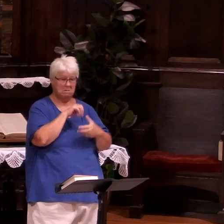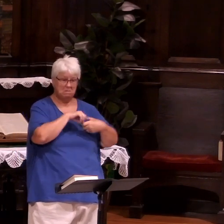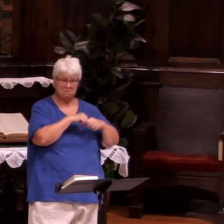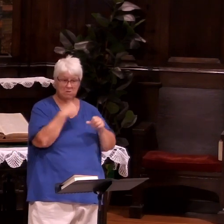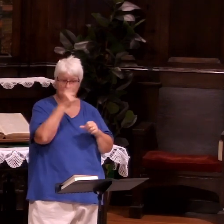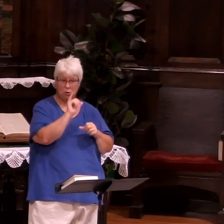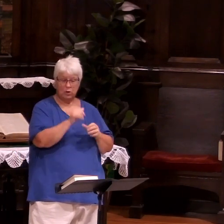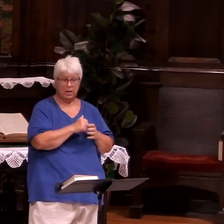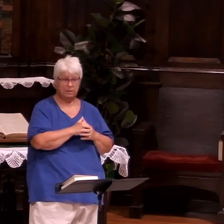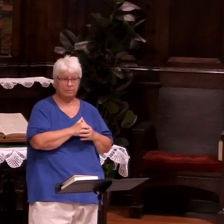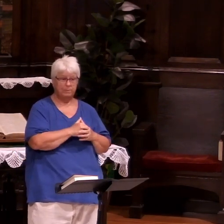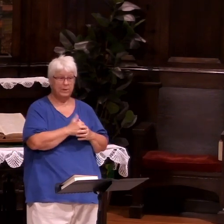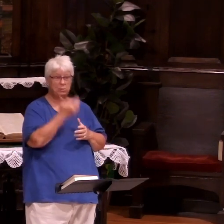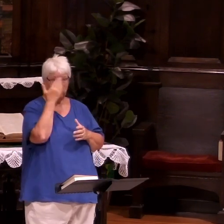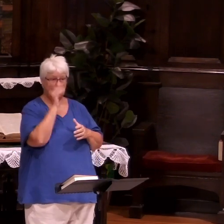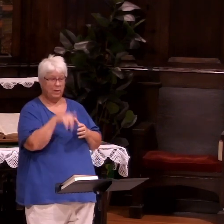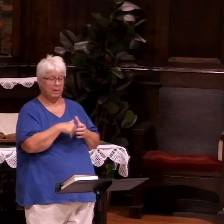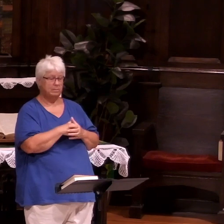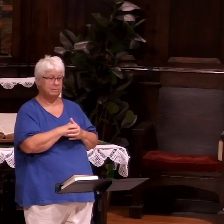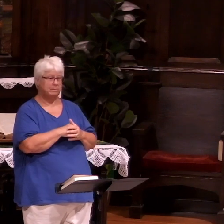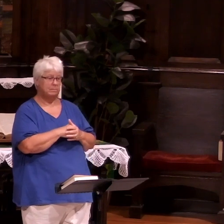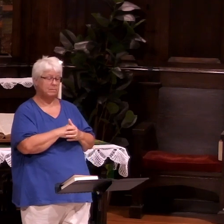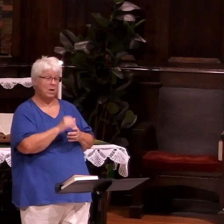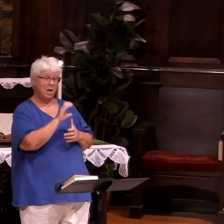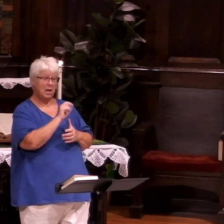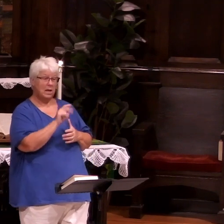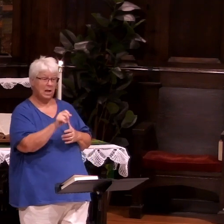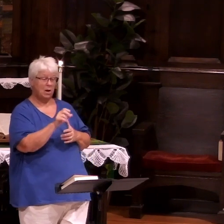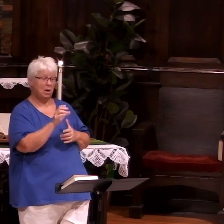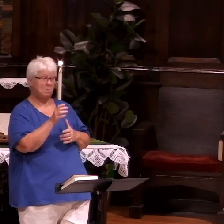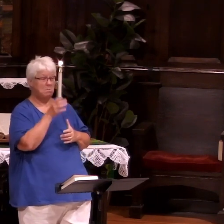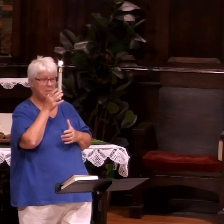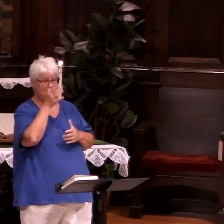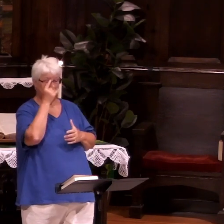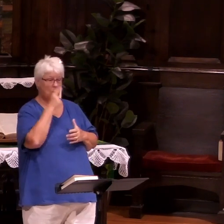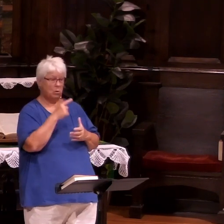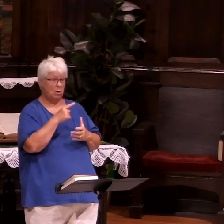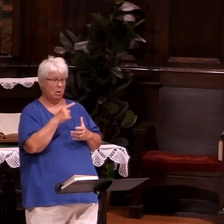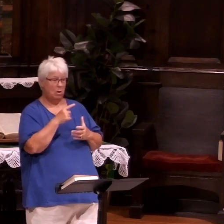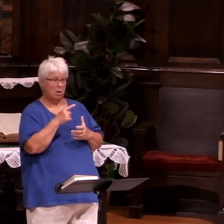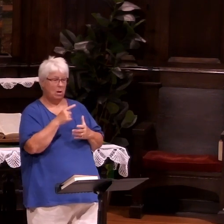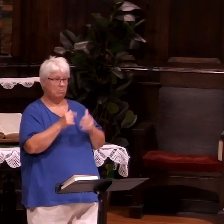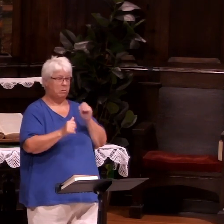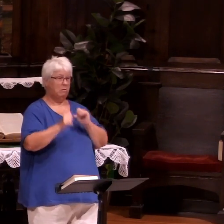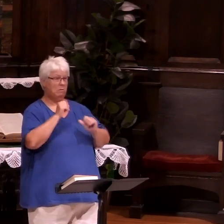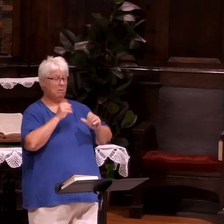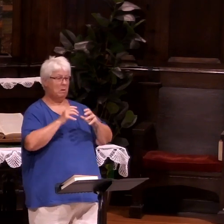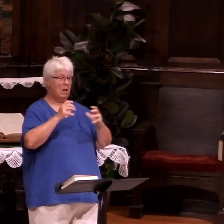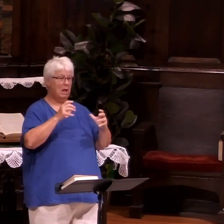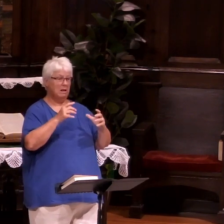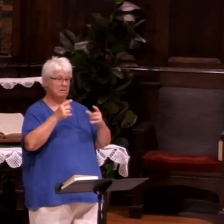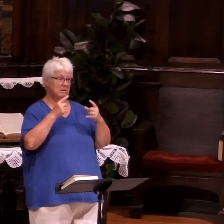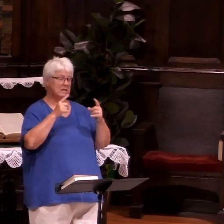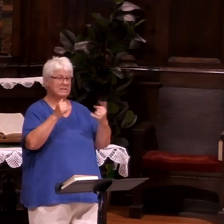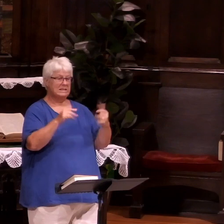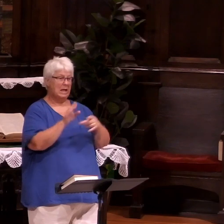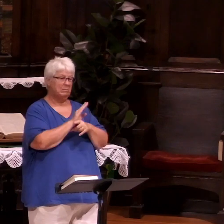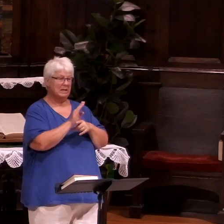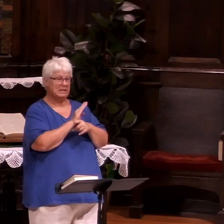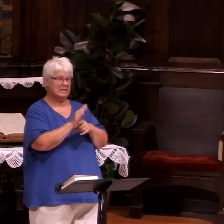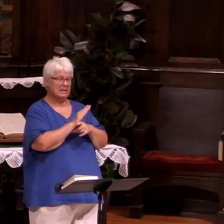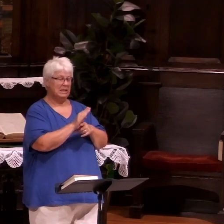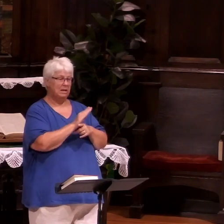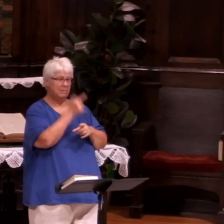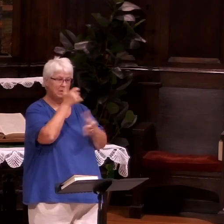grief looks like. We know that. Connor's parents' grief looks like overperforming and staying busy as to not